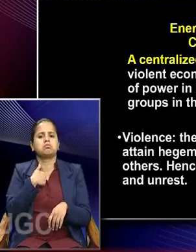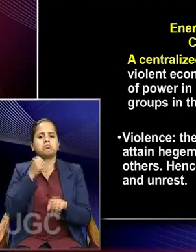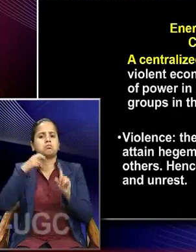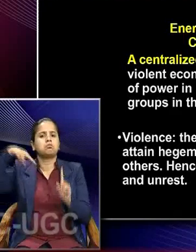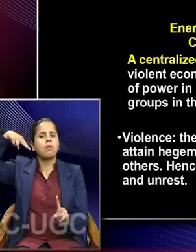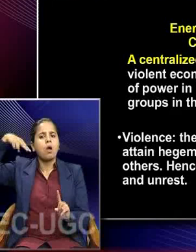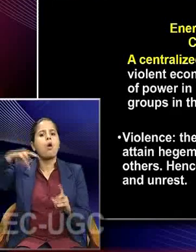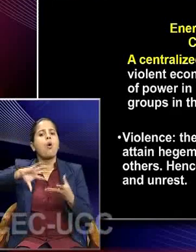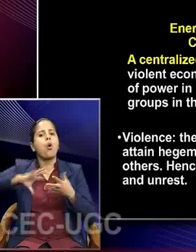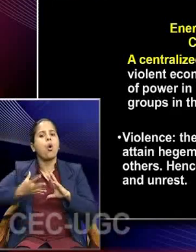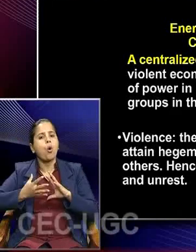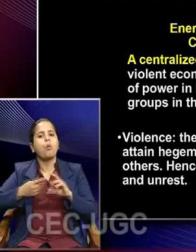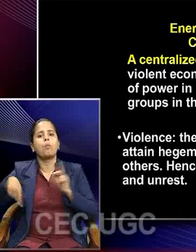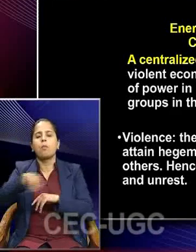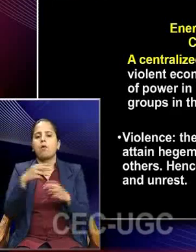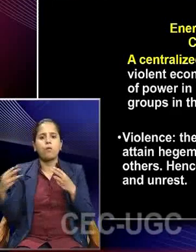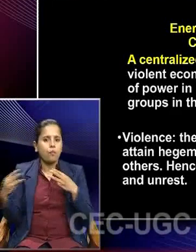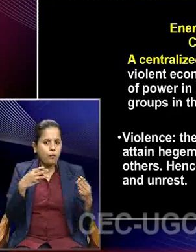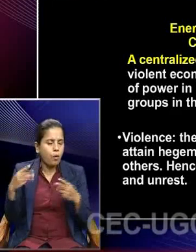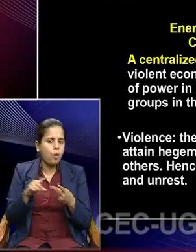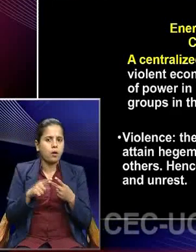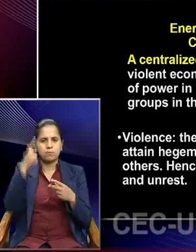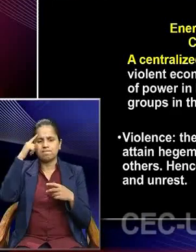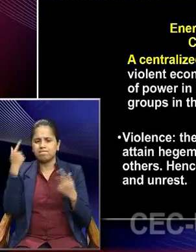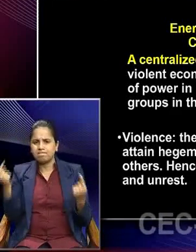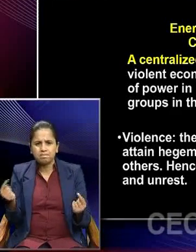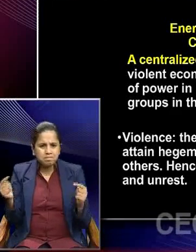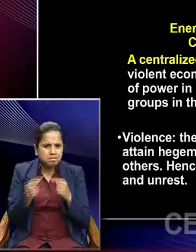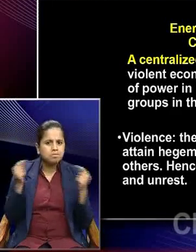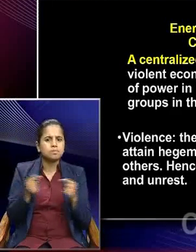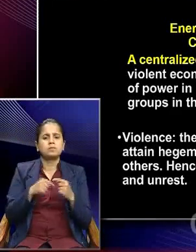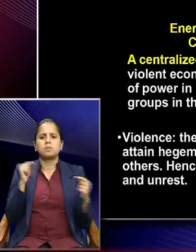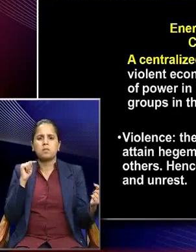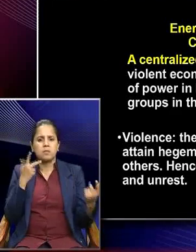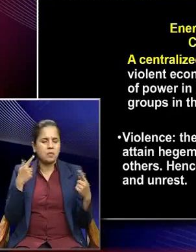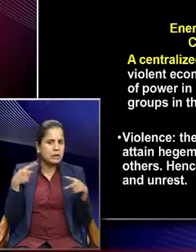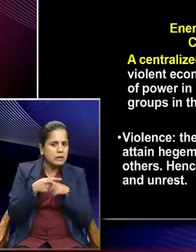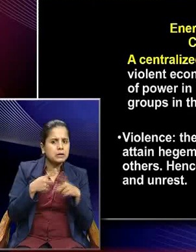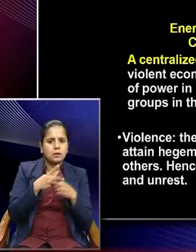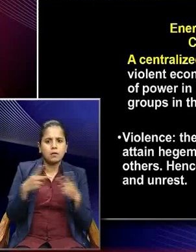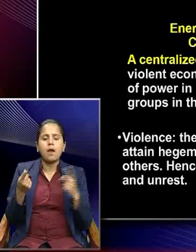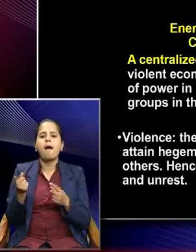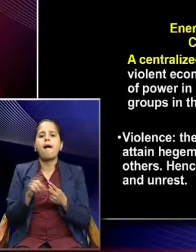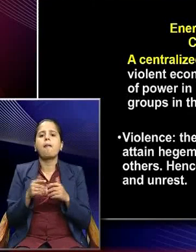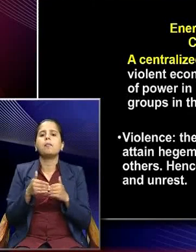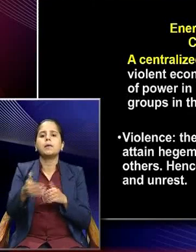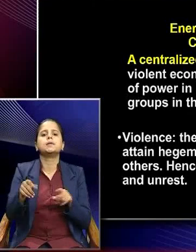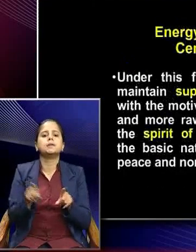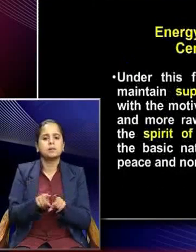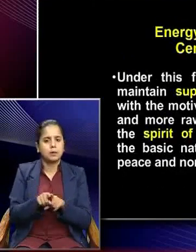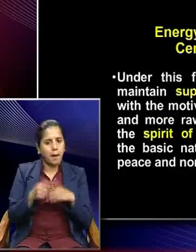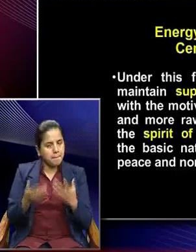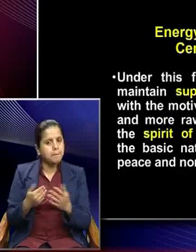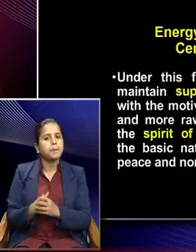is created for warfare, unrest, dispute, conflict, and thus everything follows.